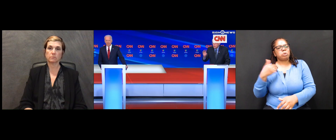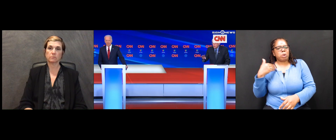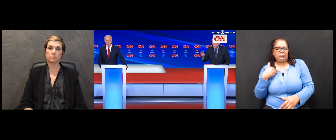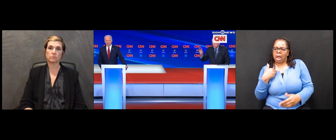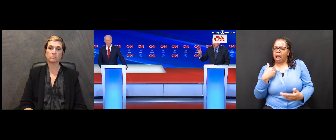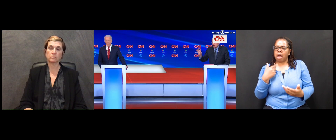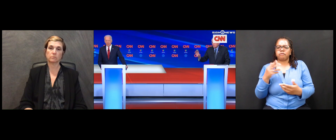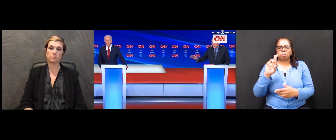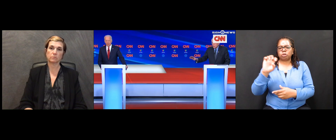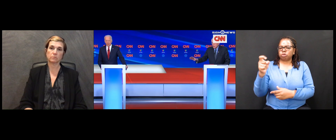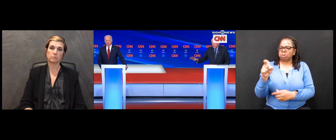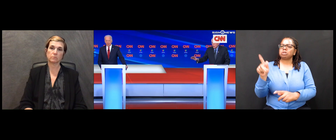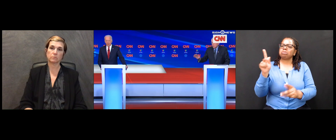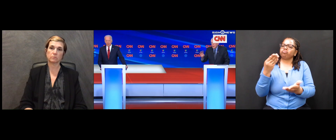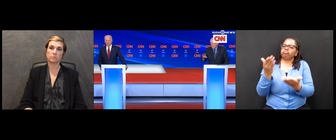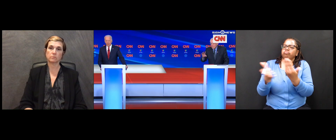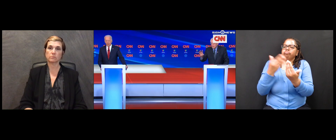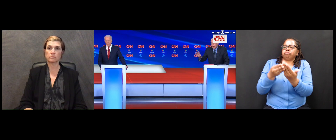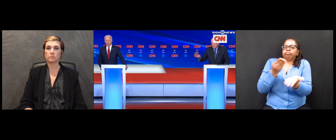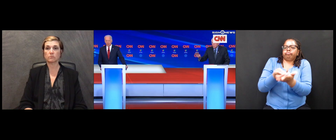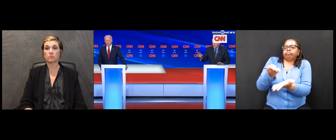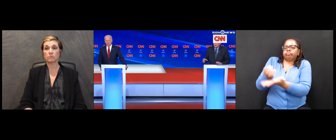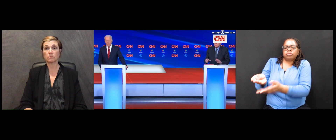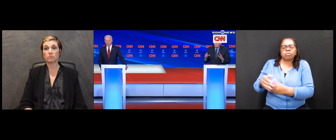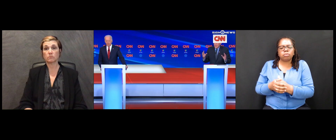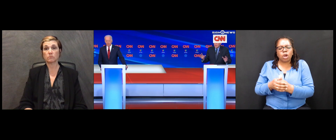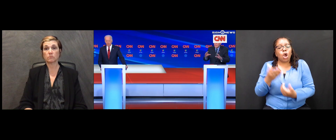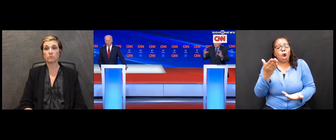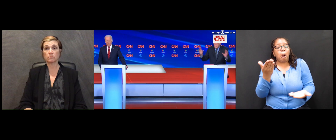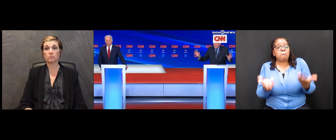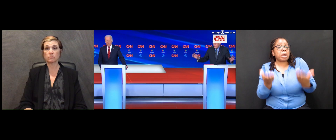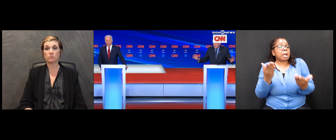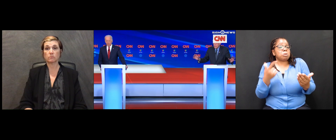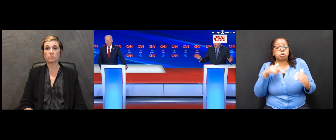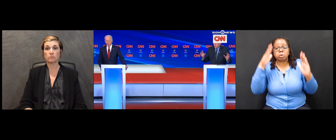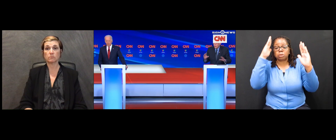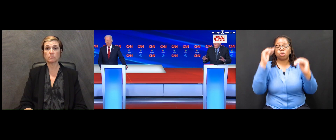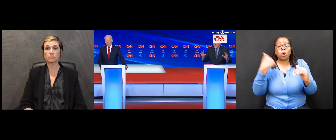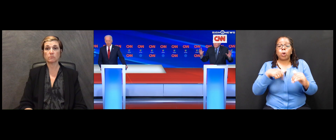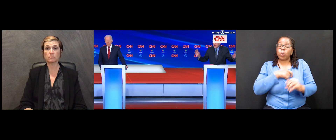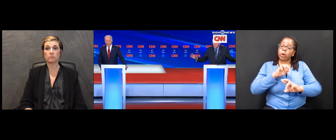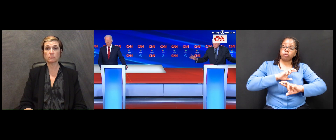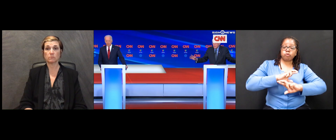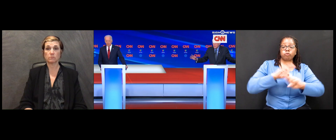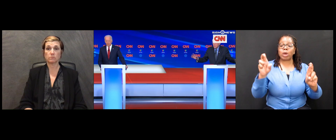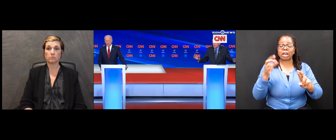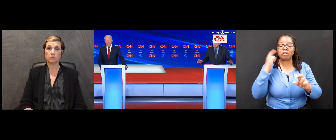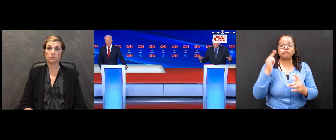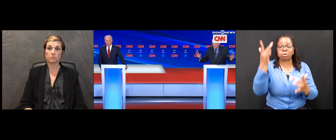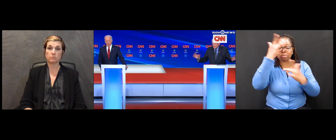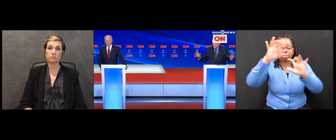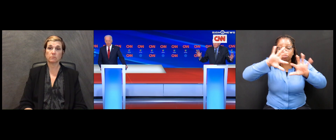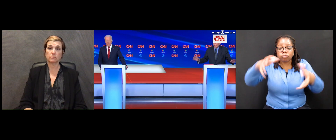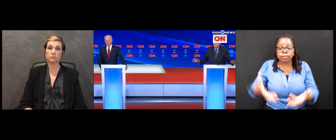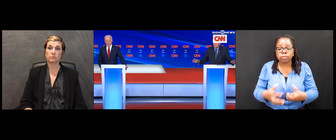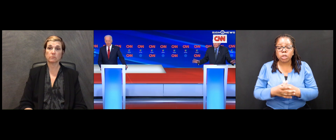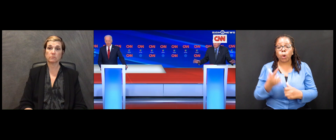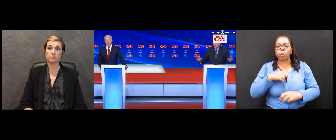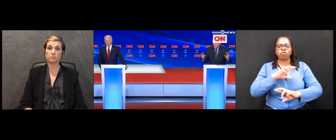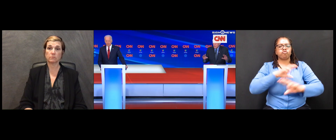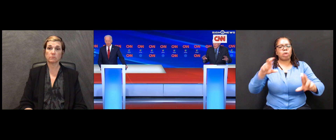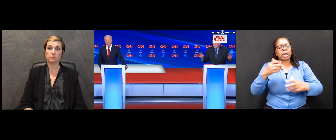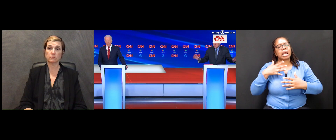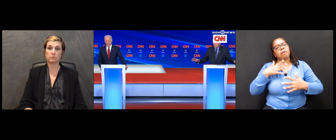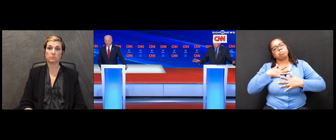affordable prescription drugs. One might expect that we are preparing effectively for a pandemic, that we were ready with the